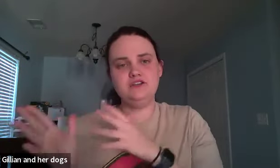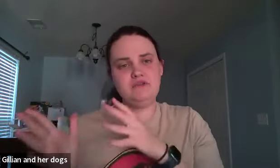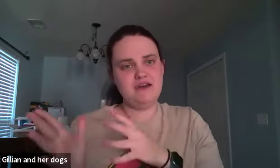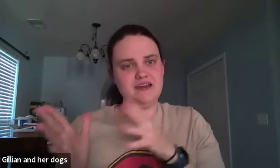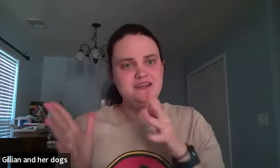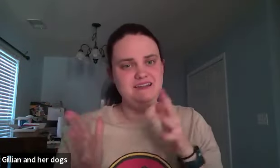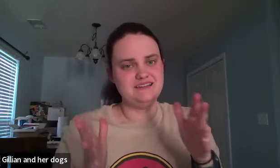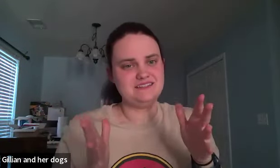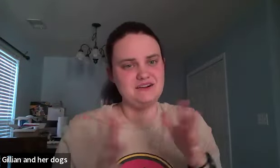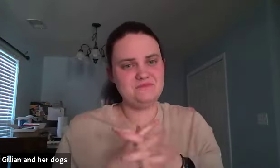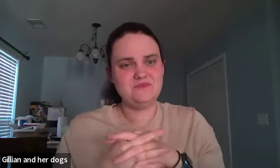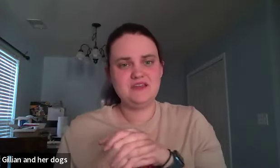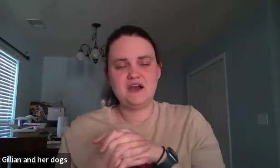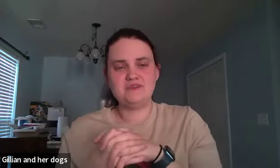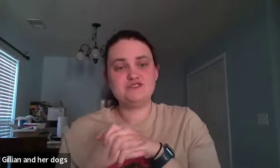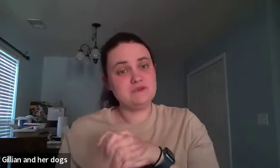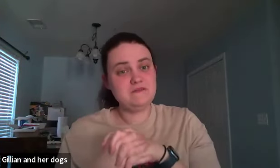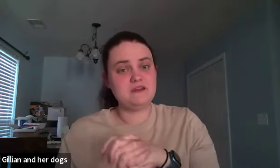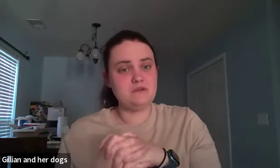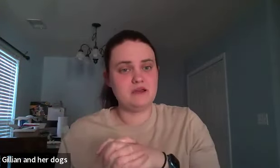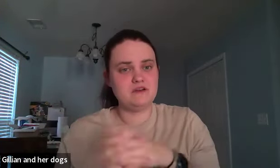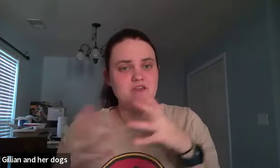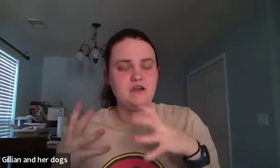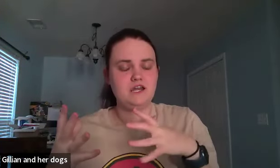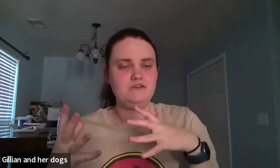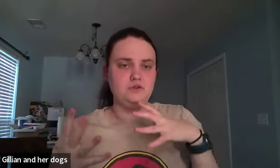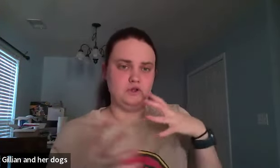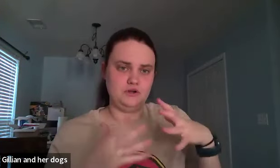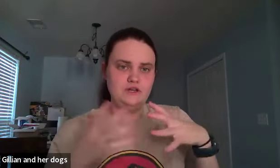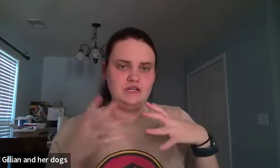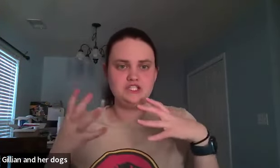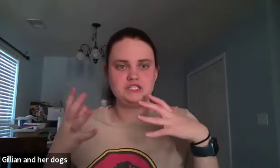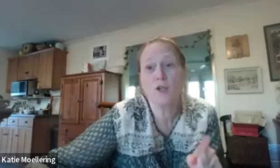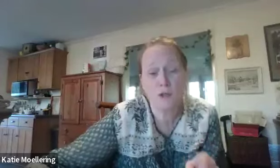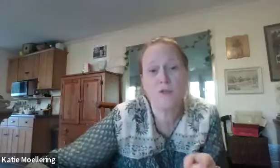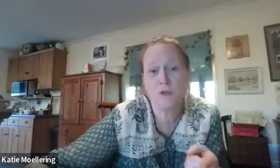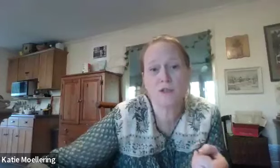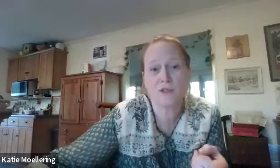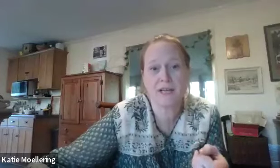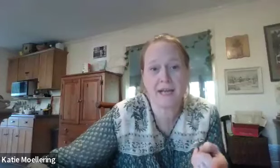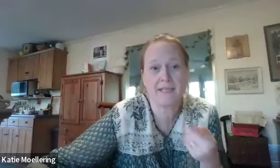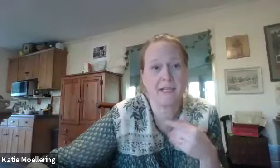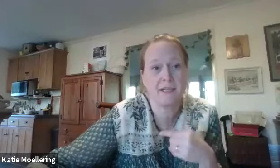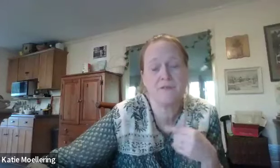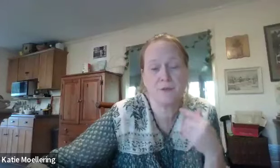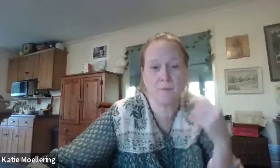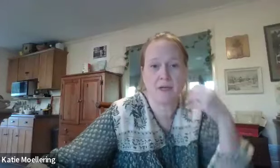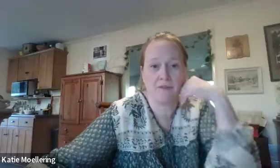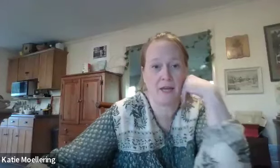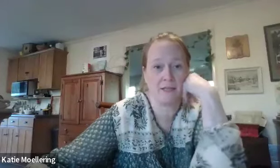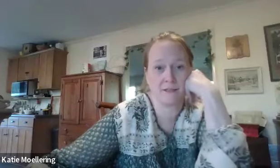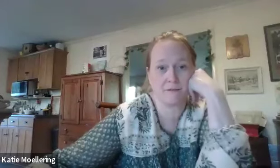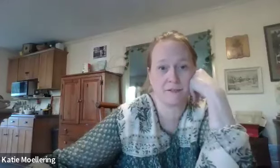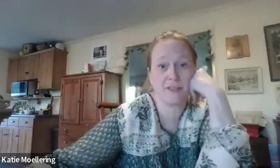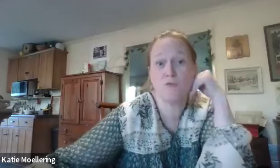how you add that in ASL. It's really fun to play with and kind of learn Or and you do look sarcastic if you don't make a face. Like you